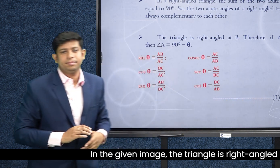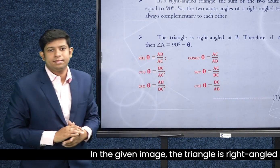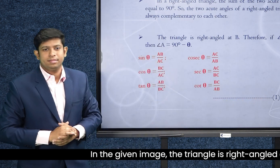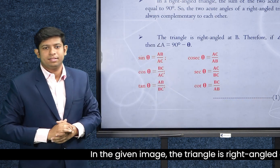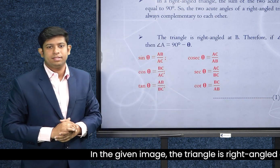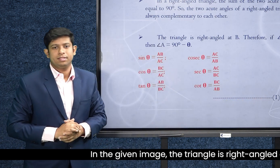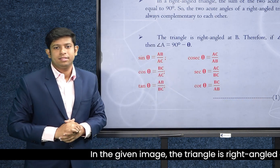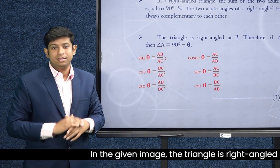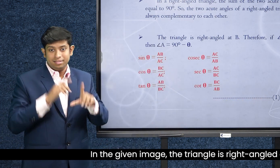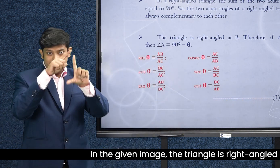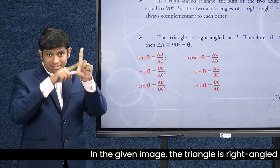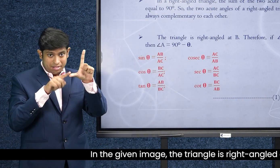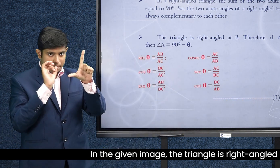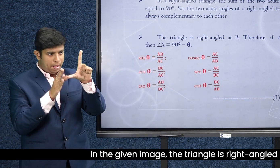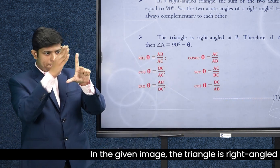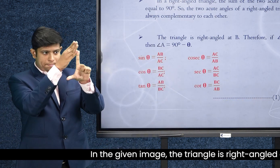the triangle is right angled at B.